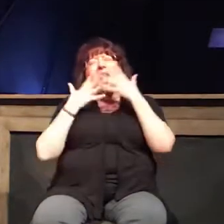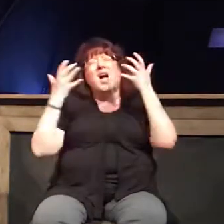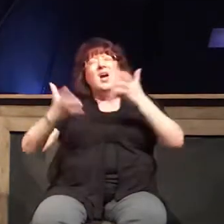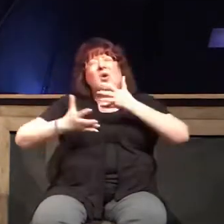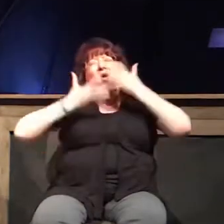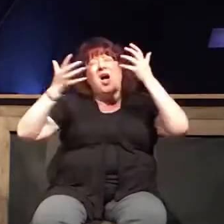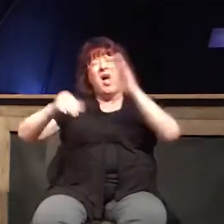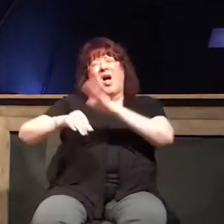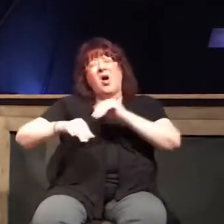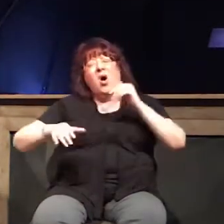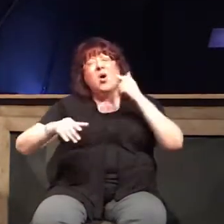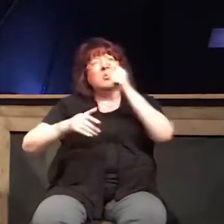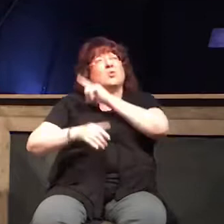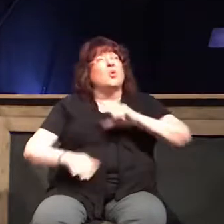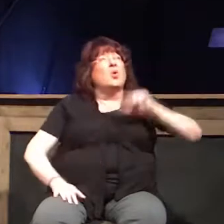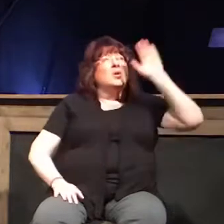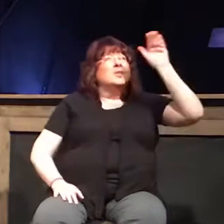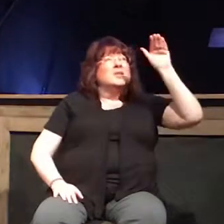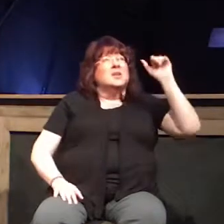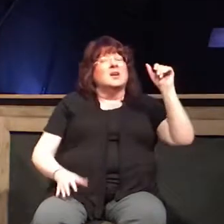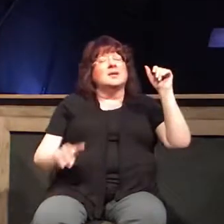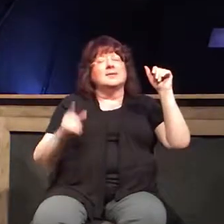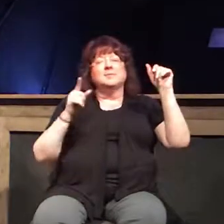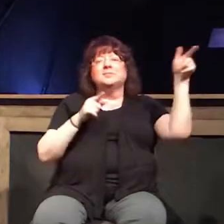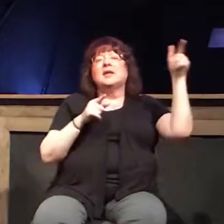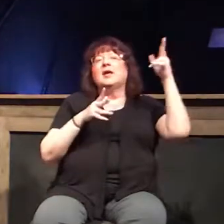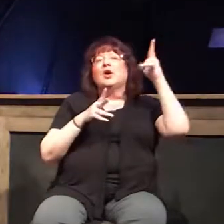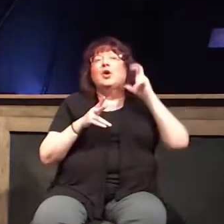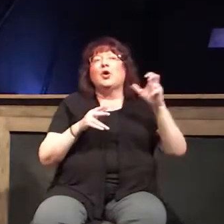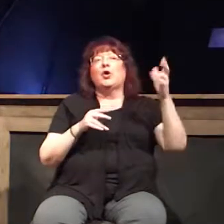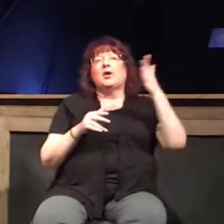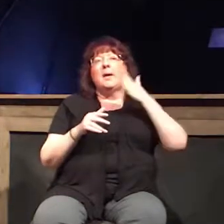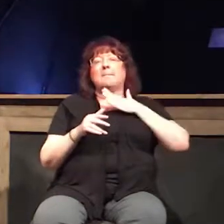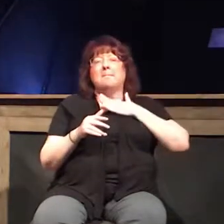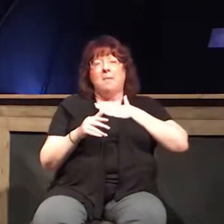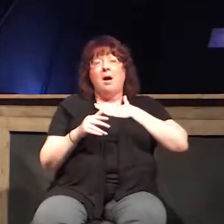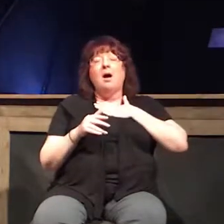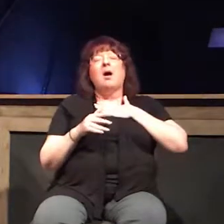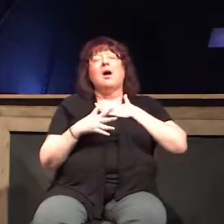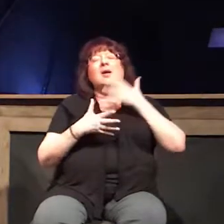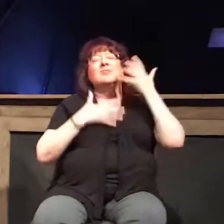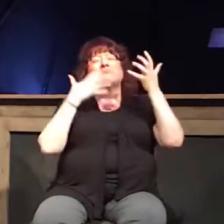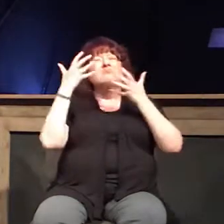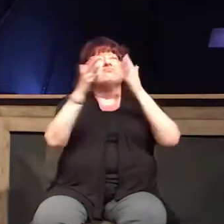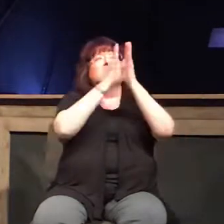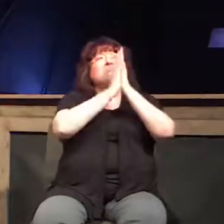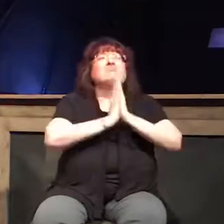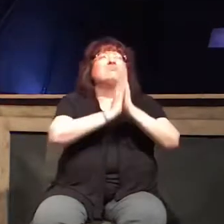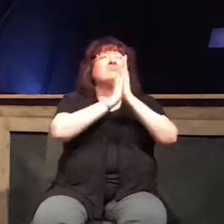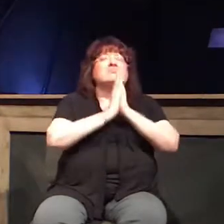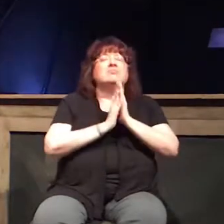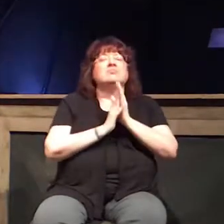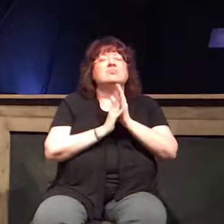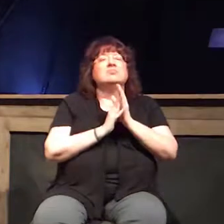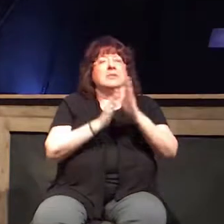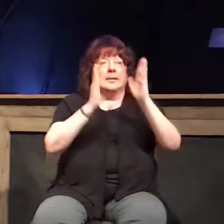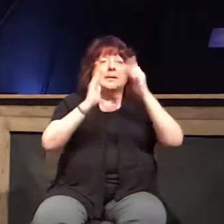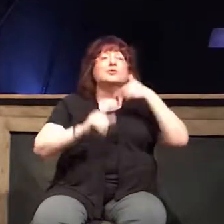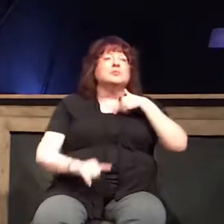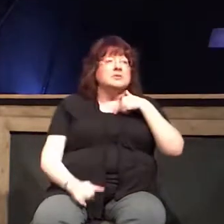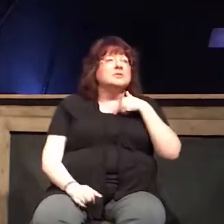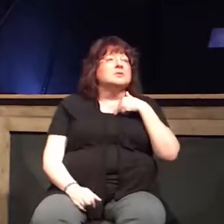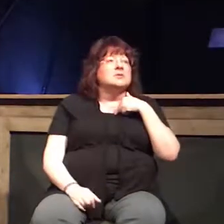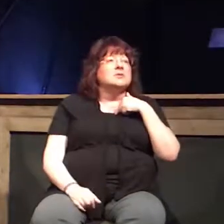out, I called out to the Lord, and he heard my cry." The word "heard" here means to pay